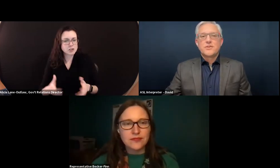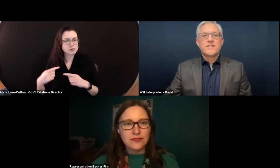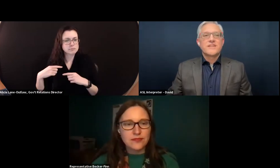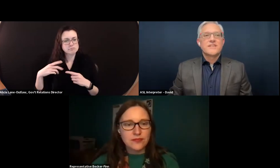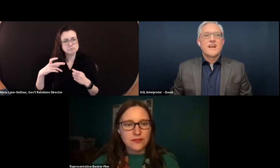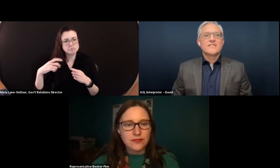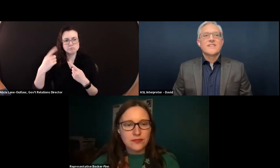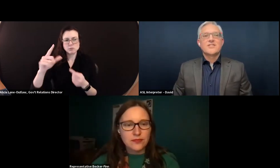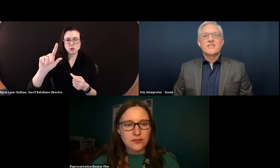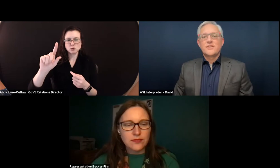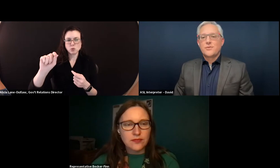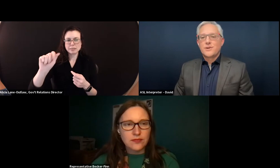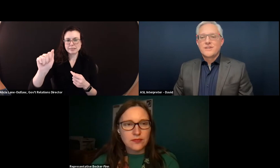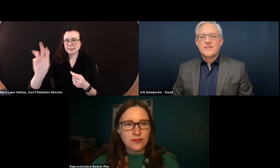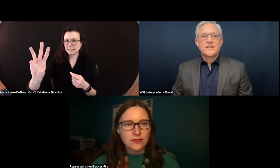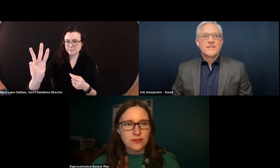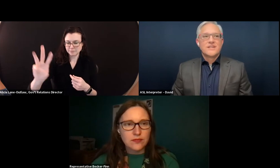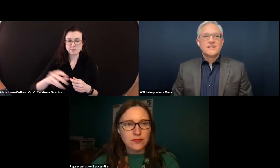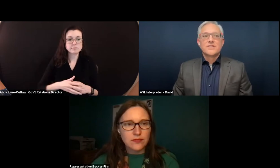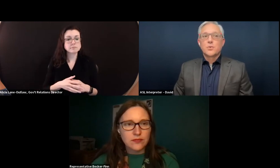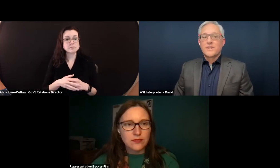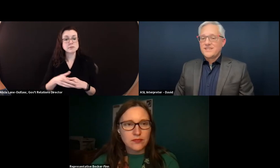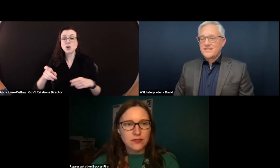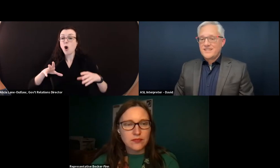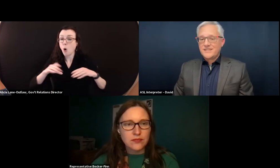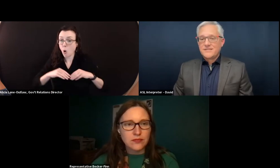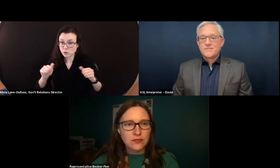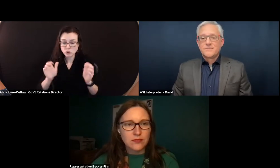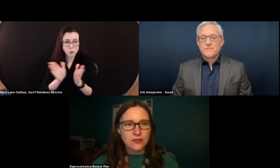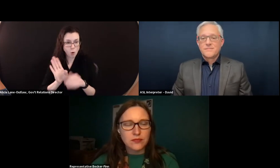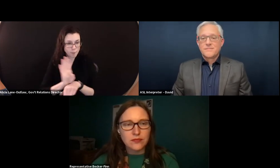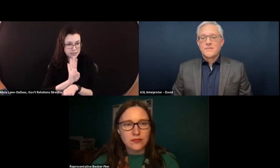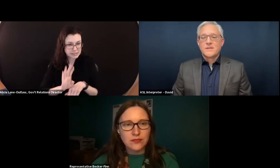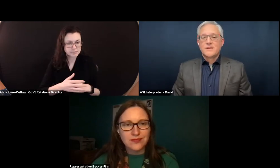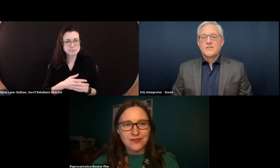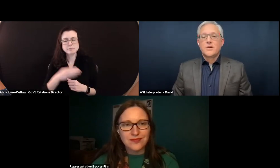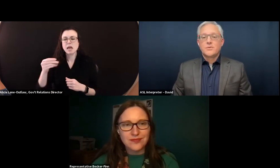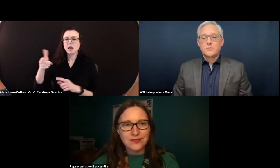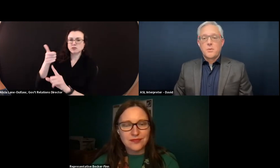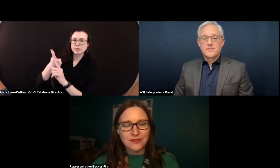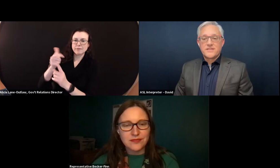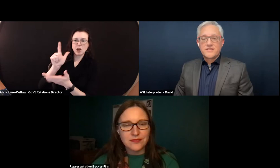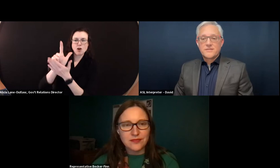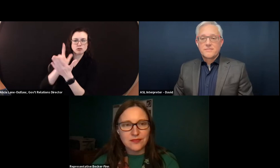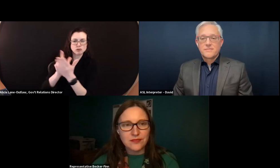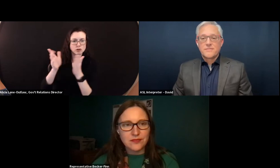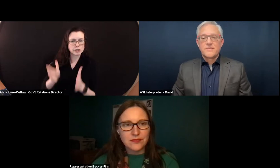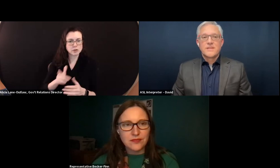She's been serving as a legislator since 2016. She owns a small